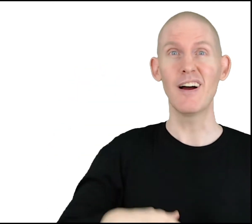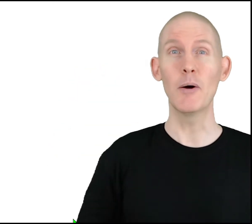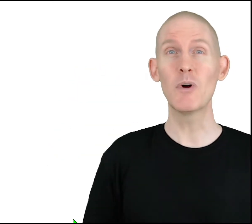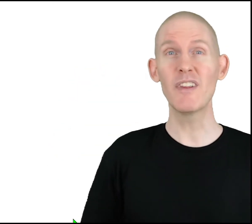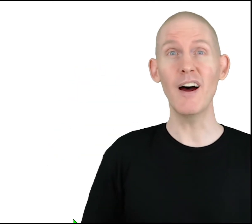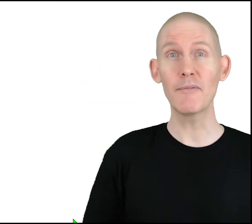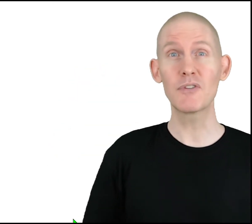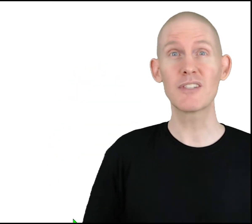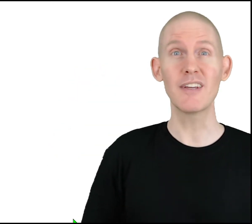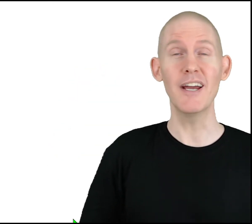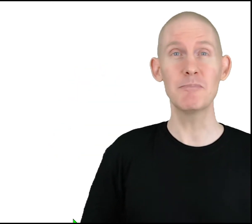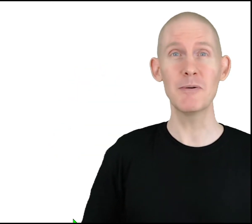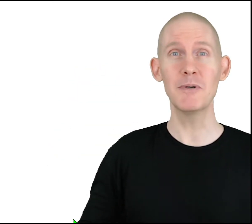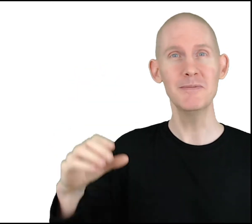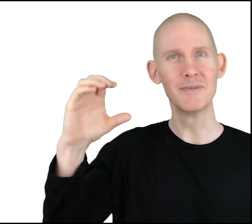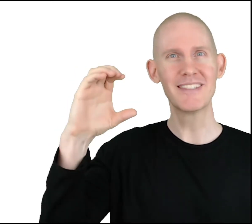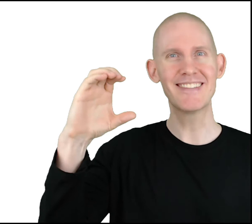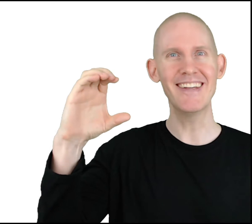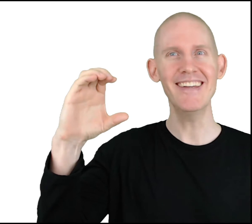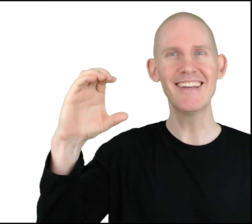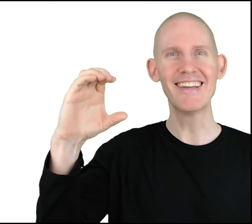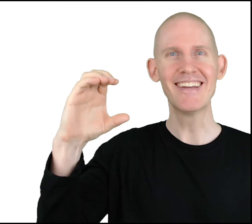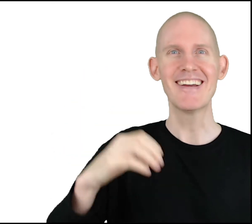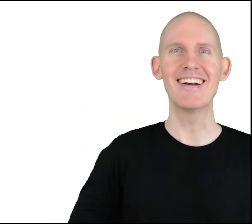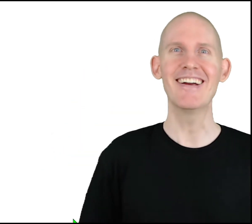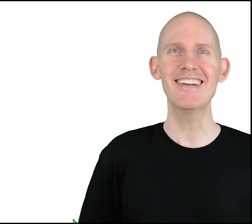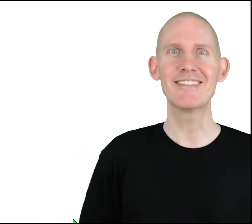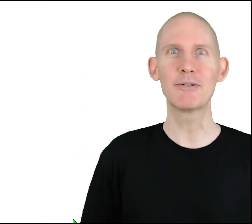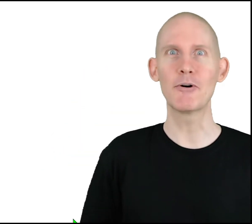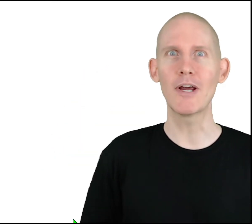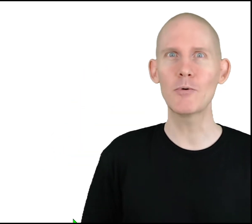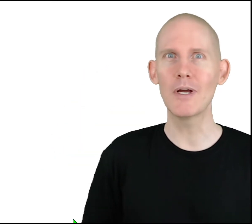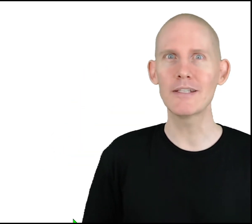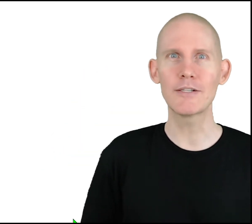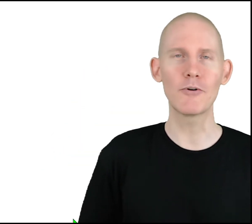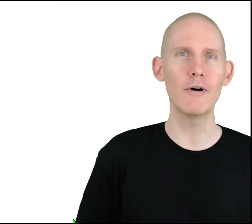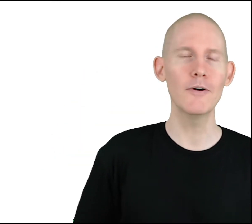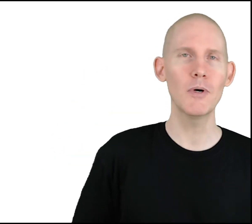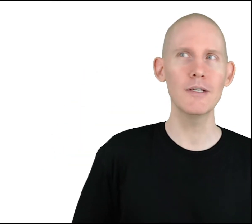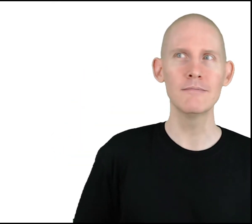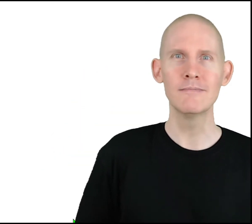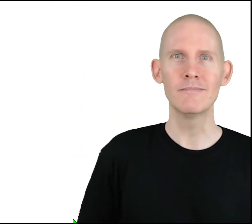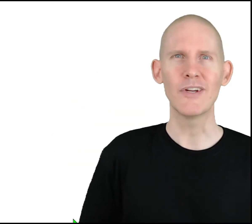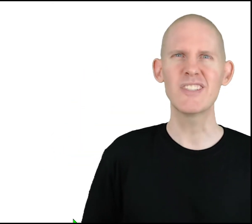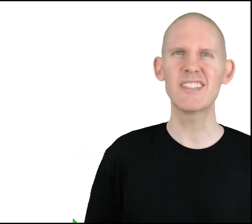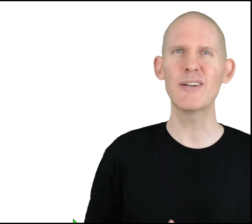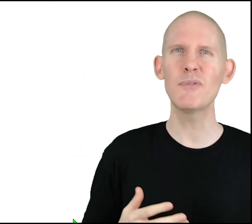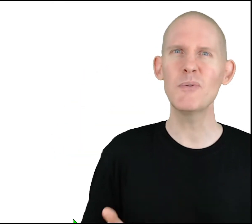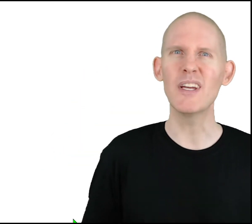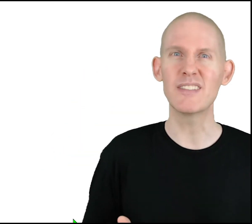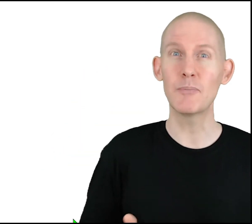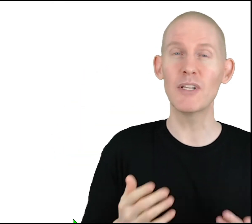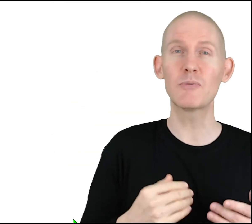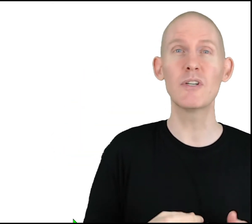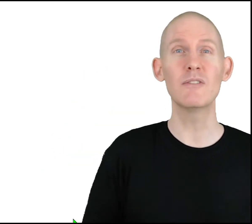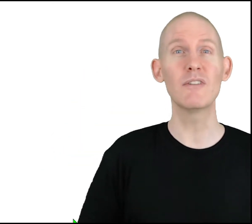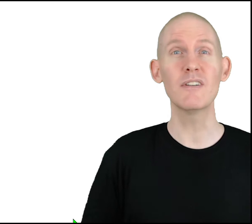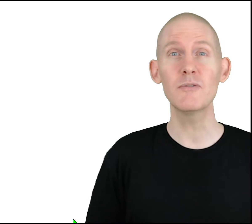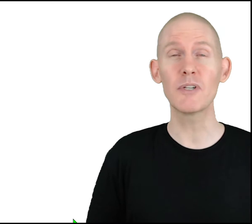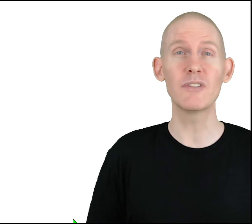one of the off to the side people. C. All right, is there a right way? Is there a wrong way? They're just different ways. Depends where you learn, where you